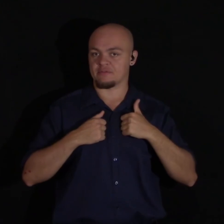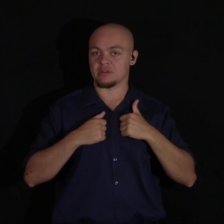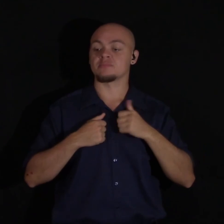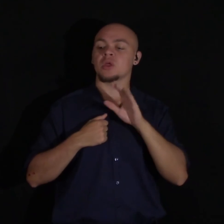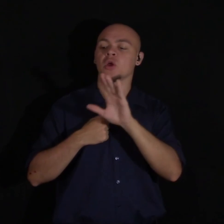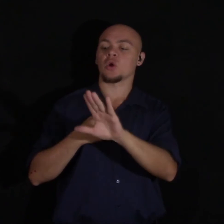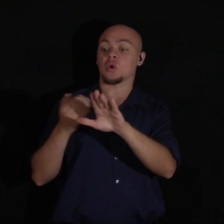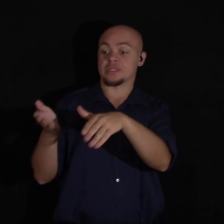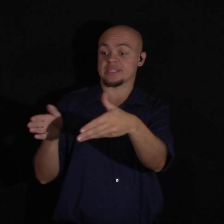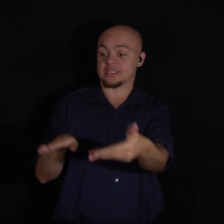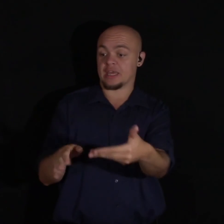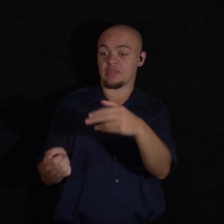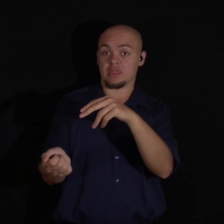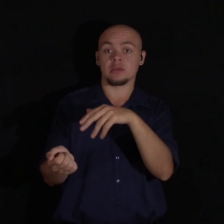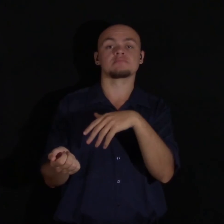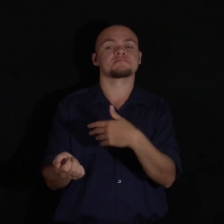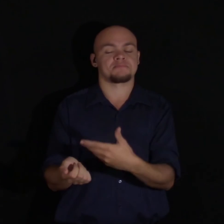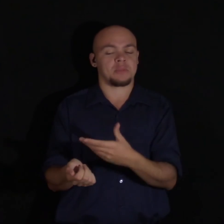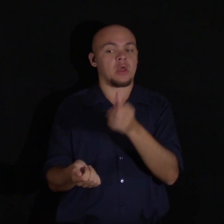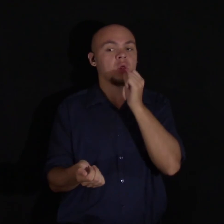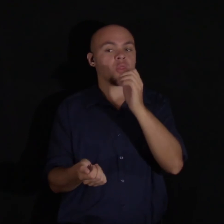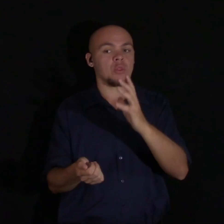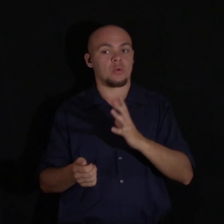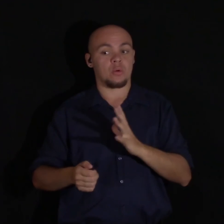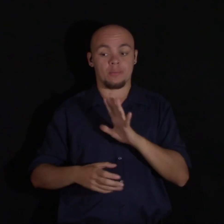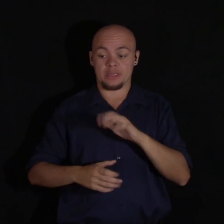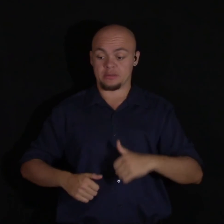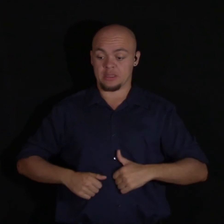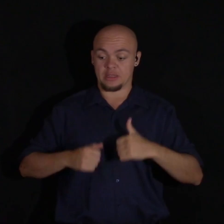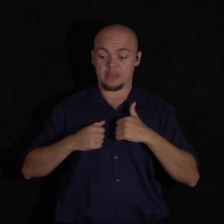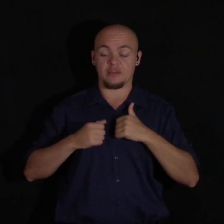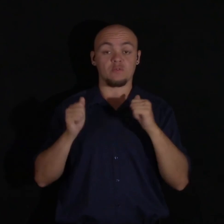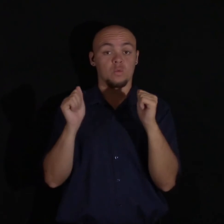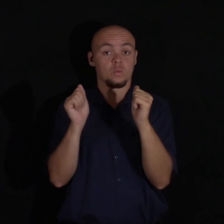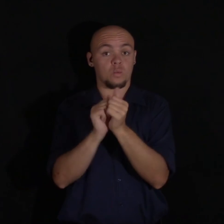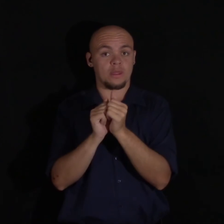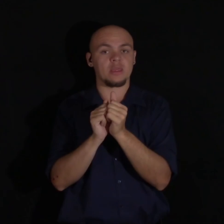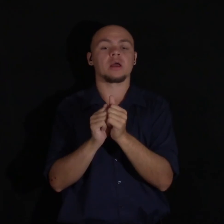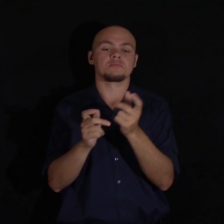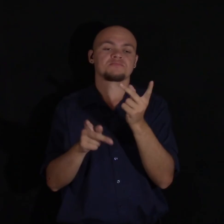the woman of the house in which they had lived took care that Safie should arrive in safety